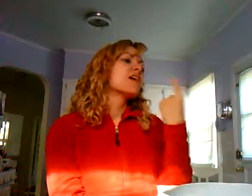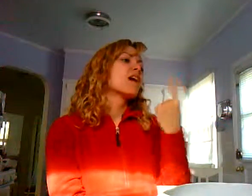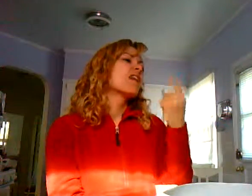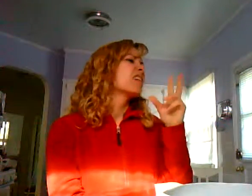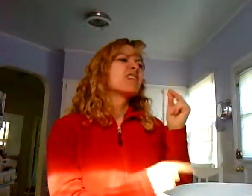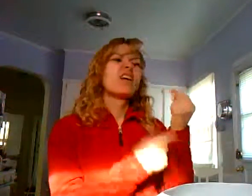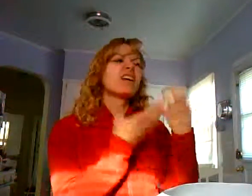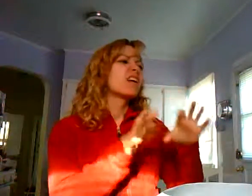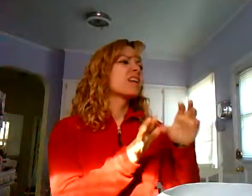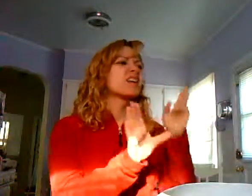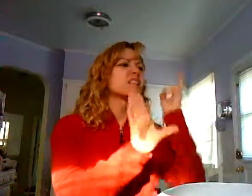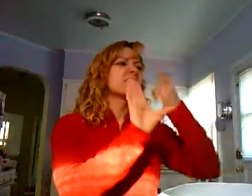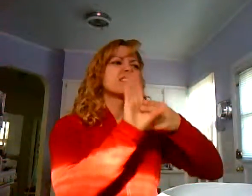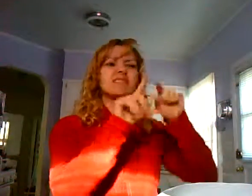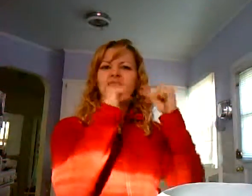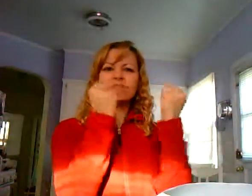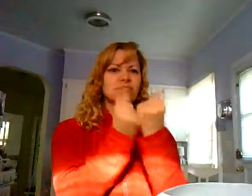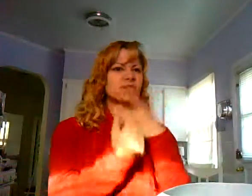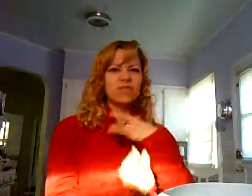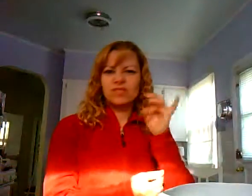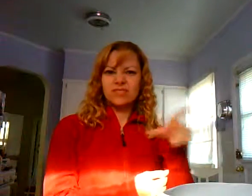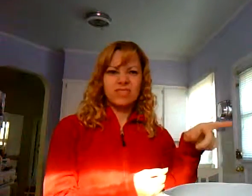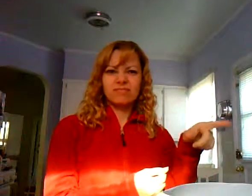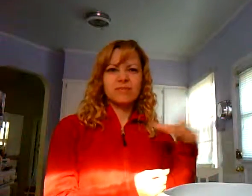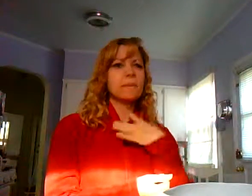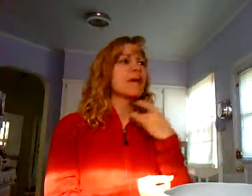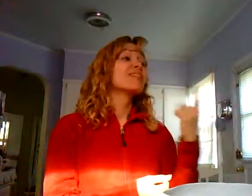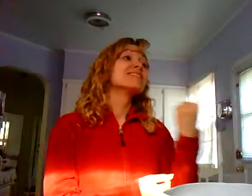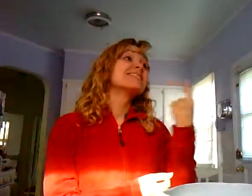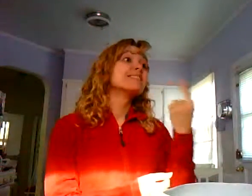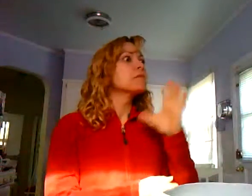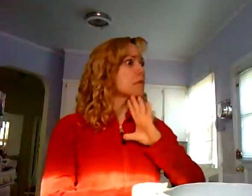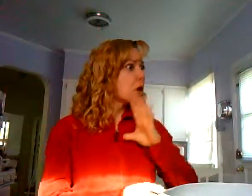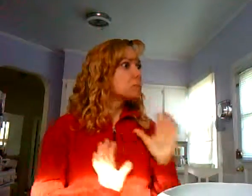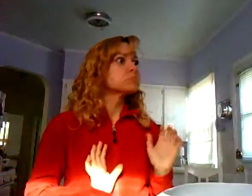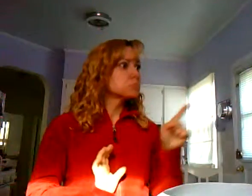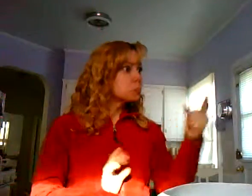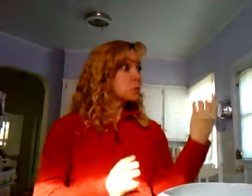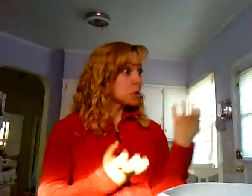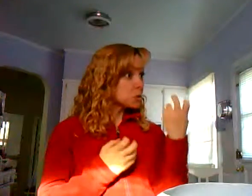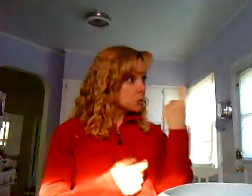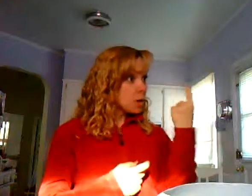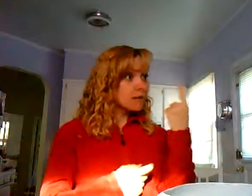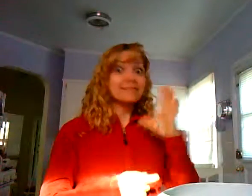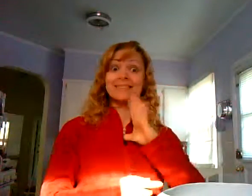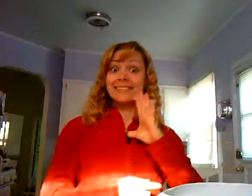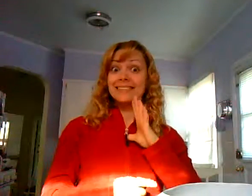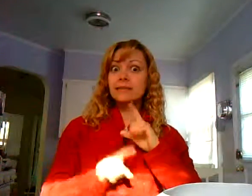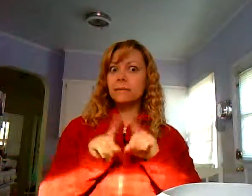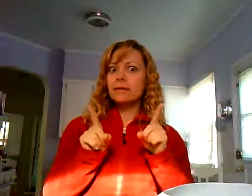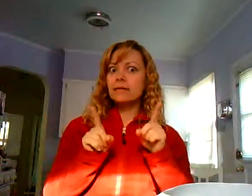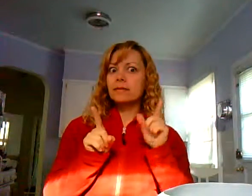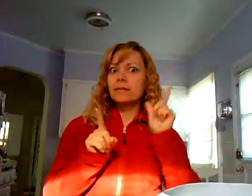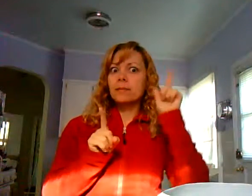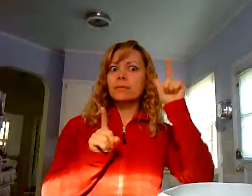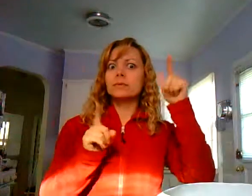Sometimes sometimes some sisters you know they don't want to be with one another you want to be by yourself